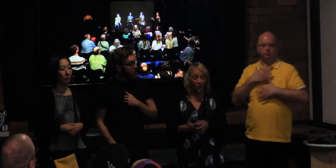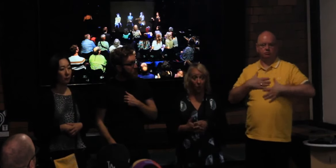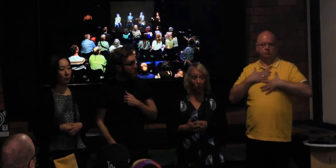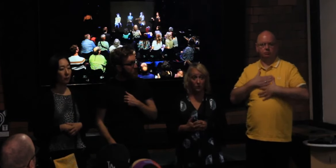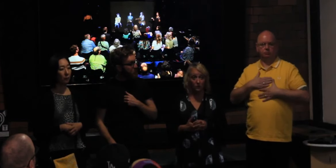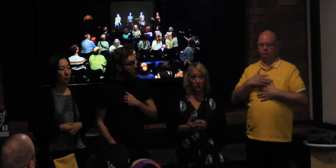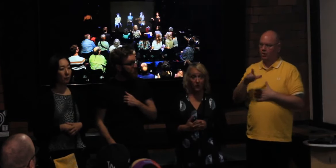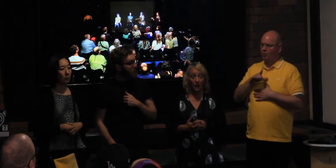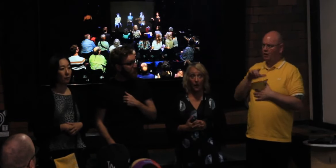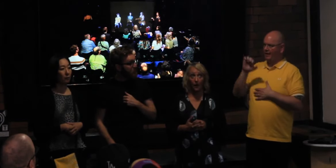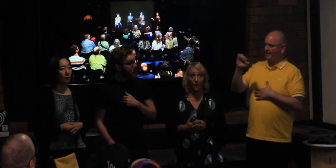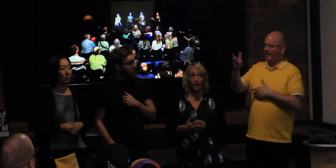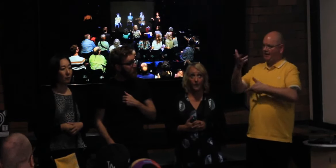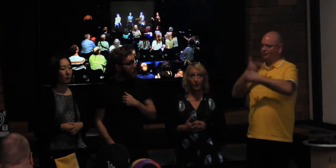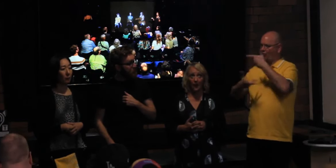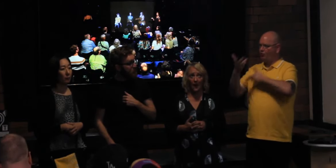been told,